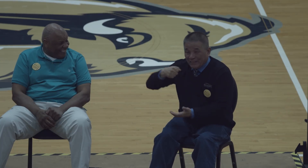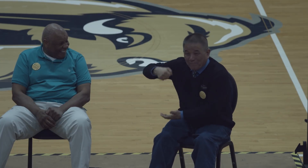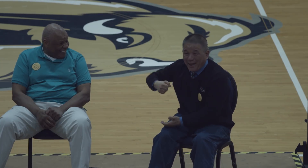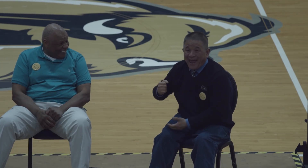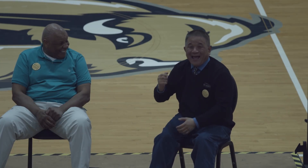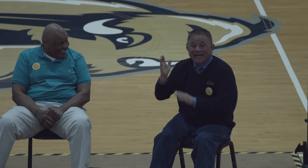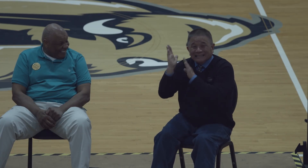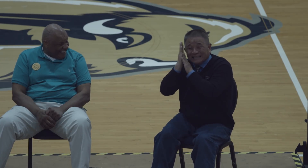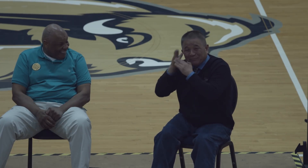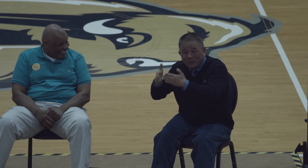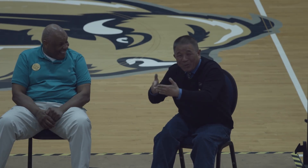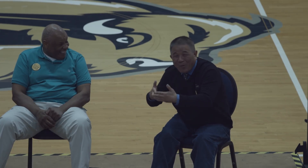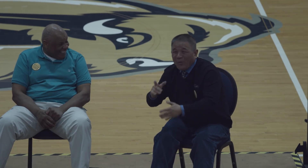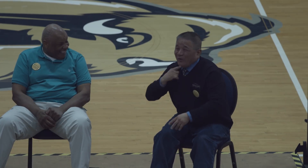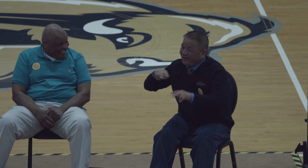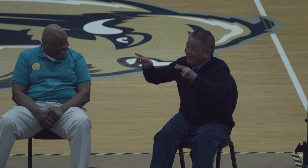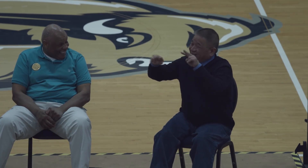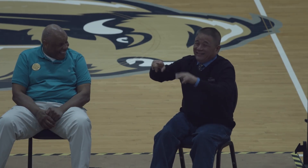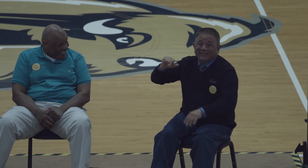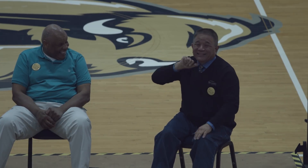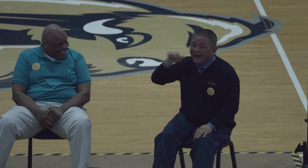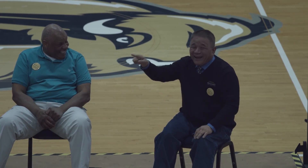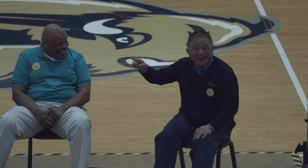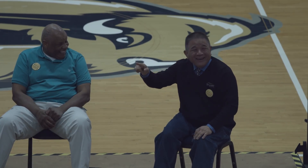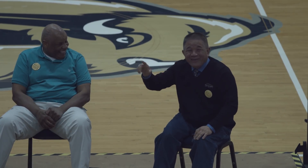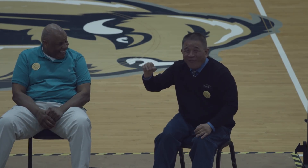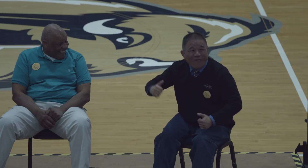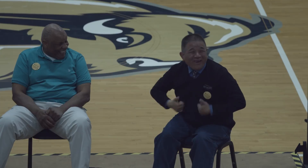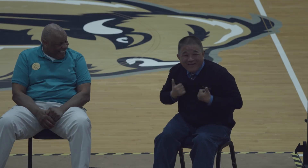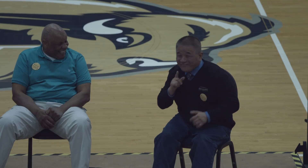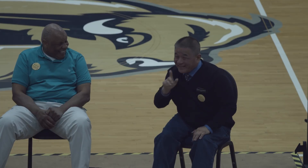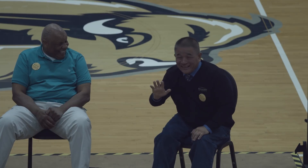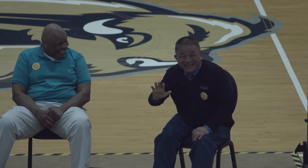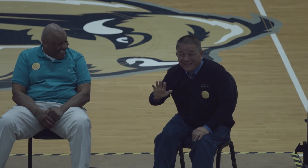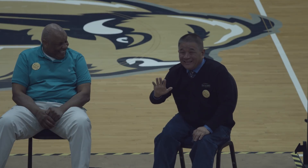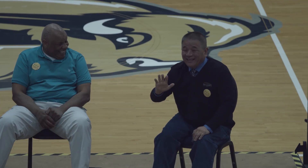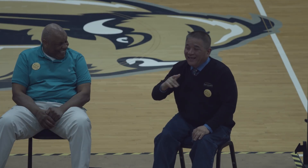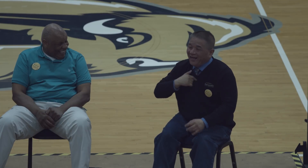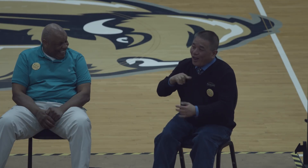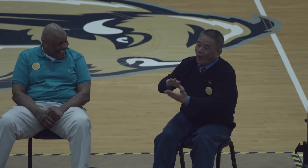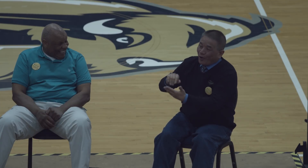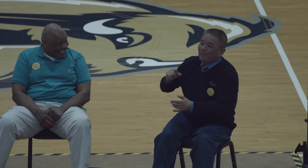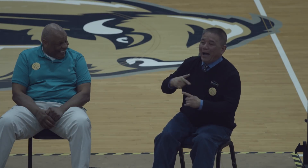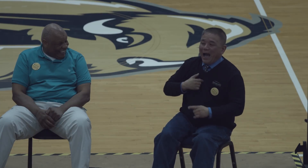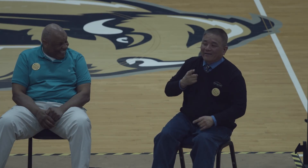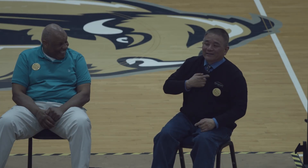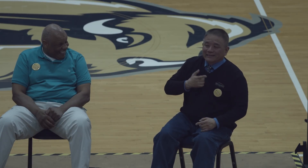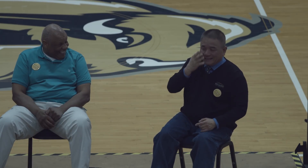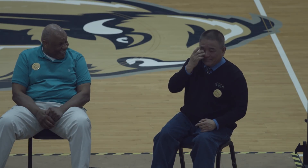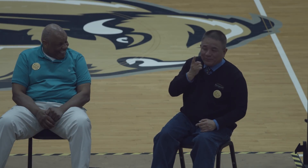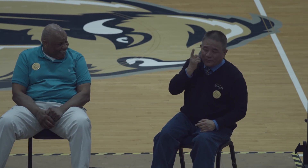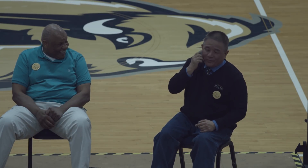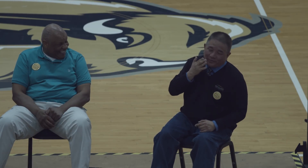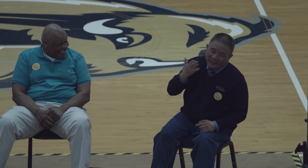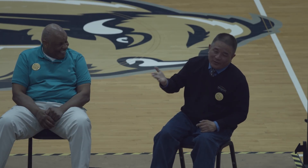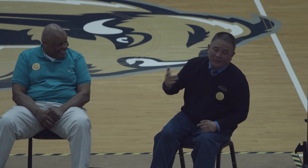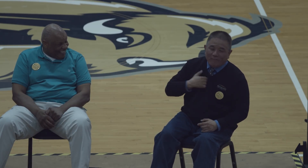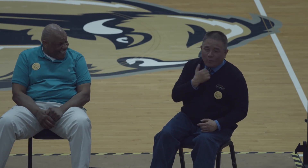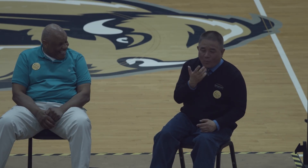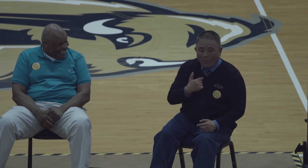what it meant to live, eat, and breathe with that bag by your side. It is your life. I learned that. Yeah, I learned that